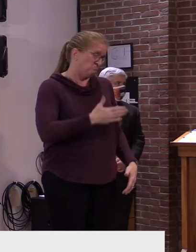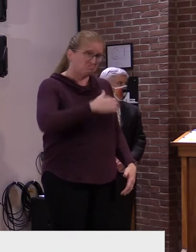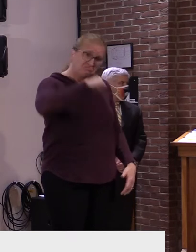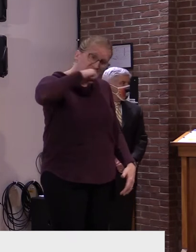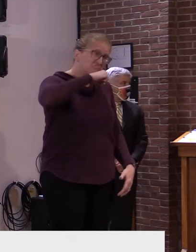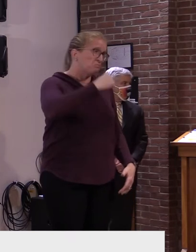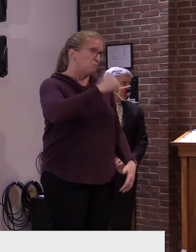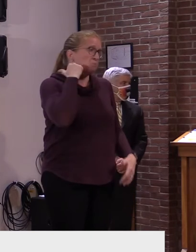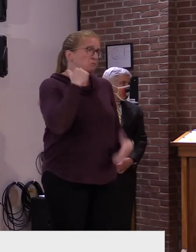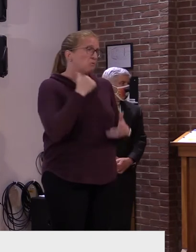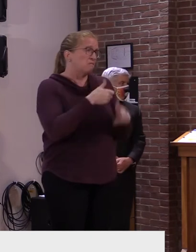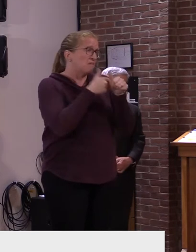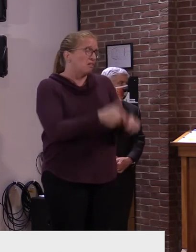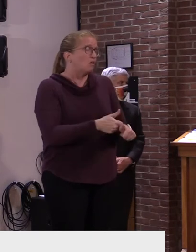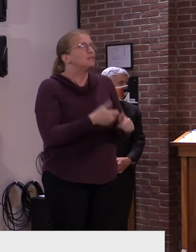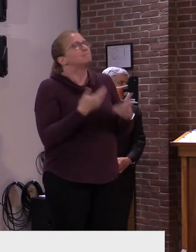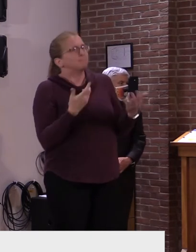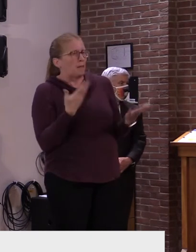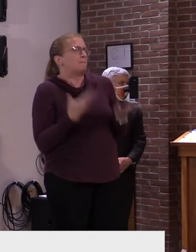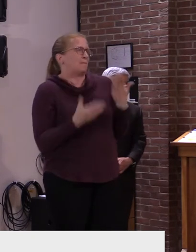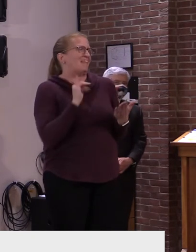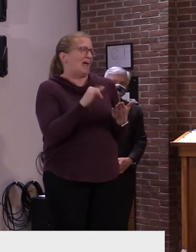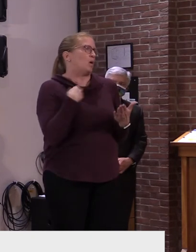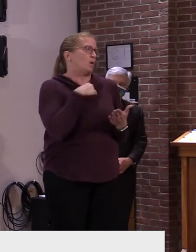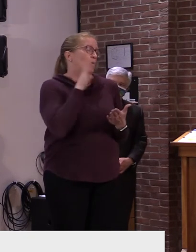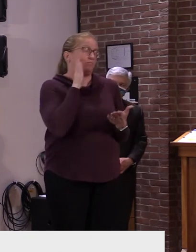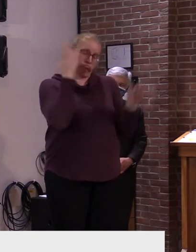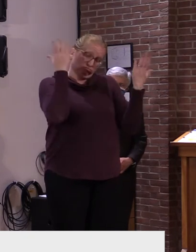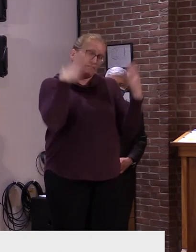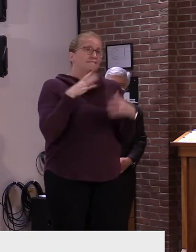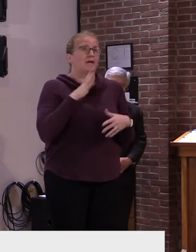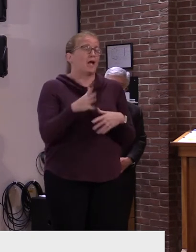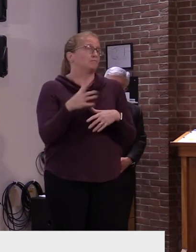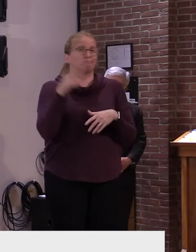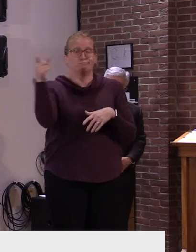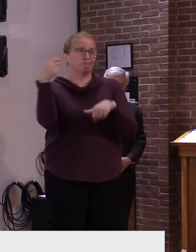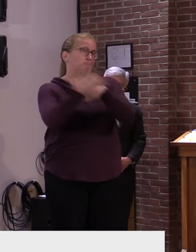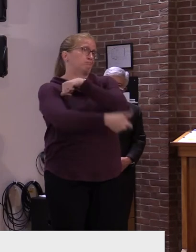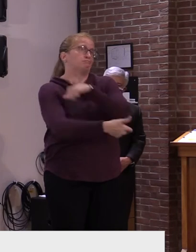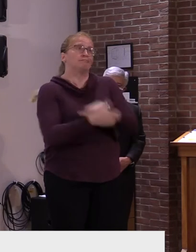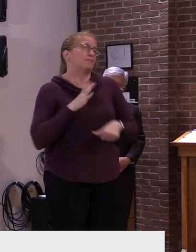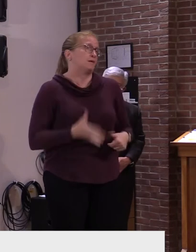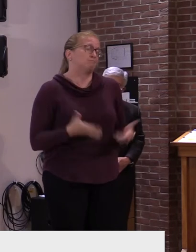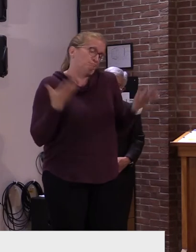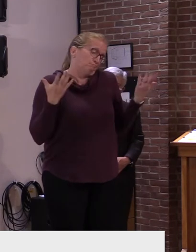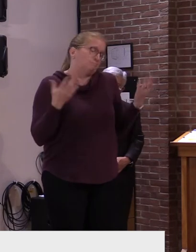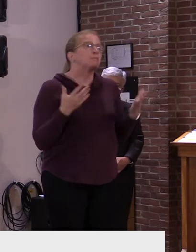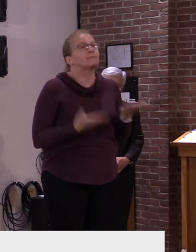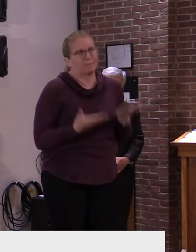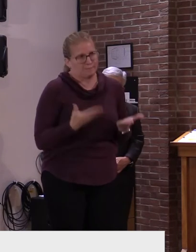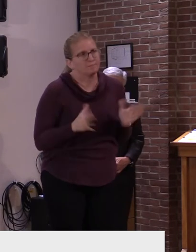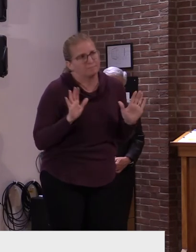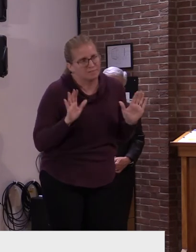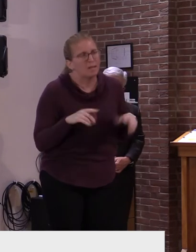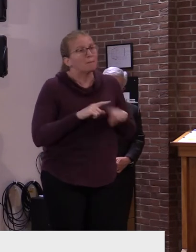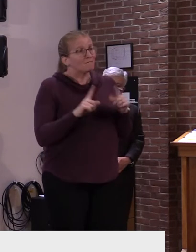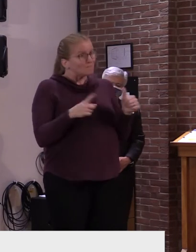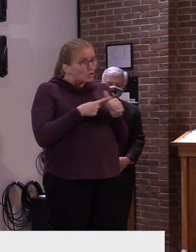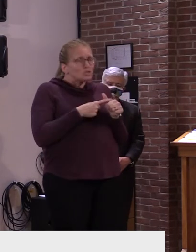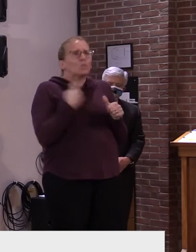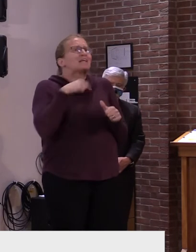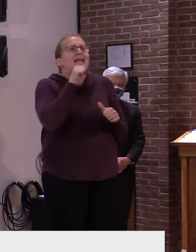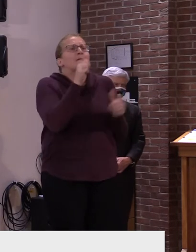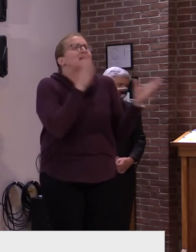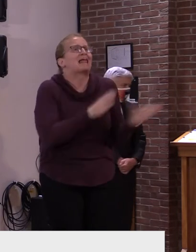trigger uh an enhanced response right out of the gate but right now we're just trying to assess um what the level of uh compliance and